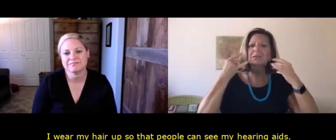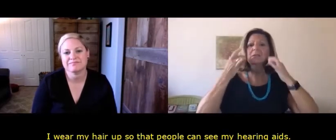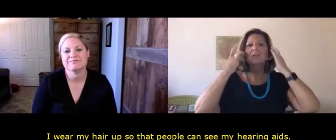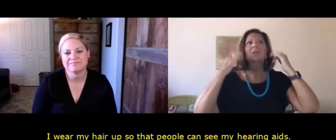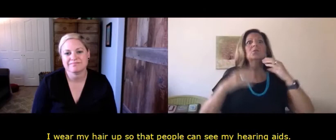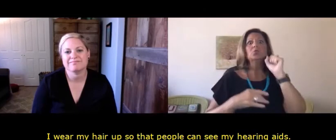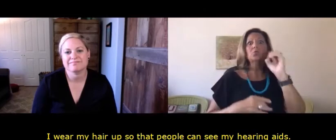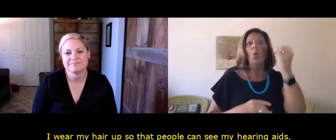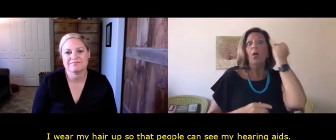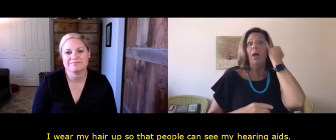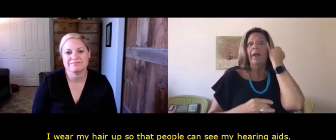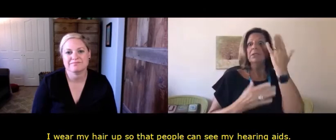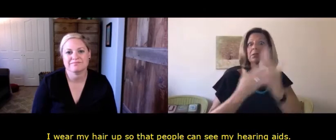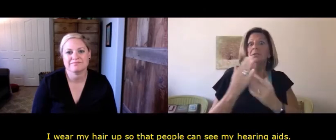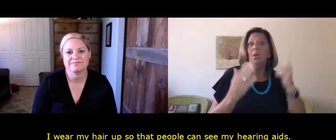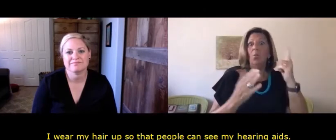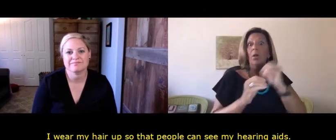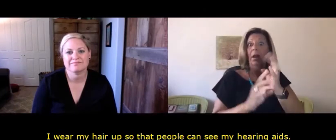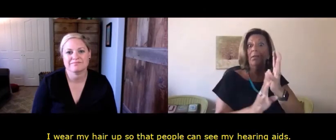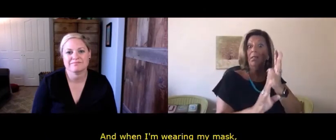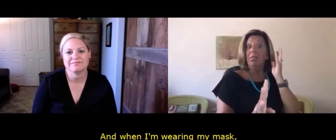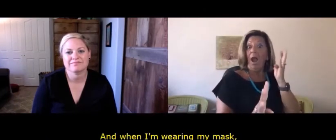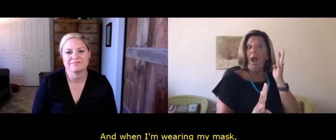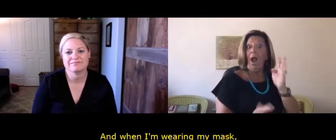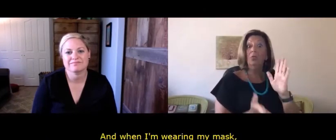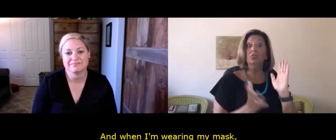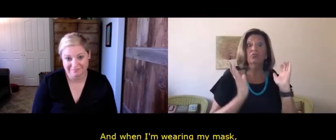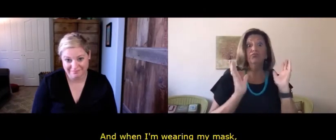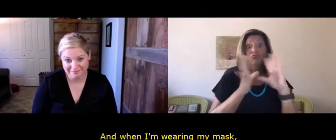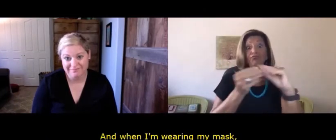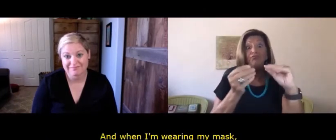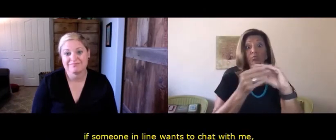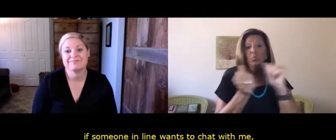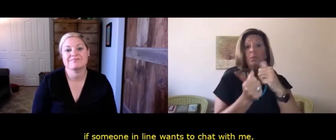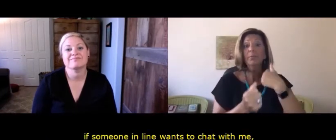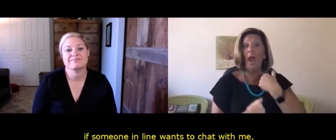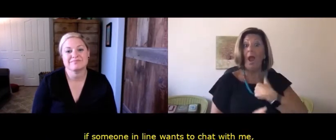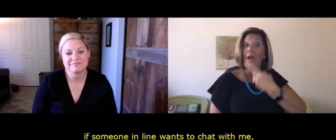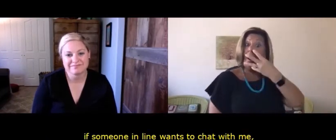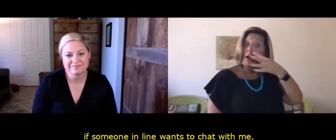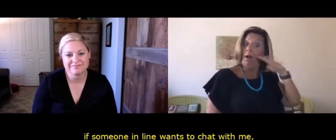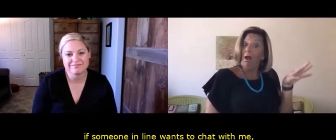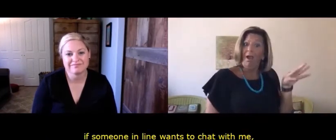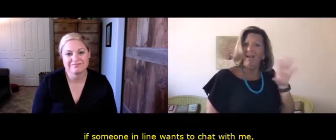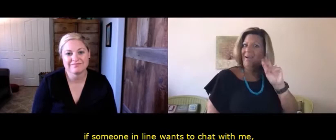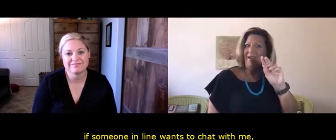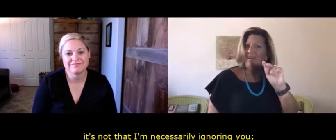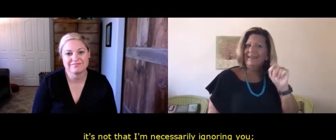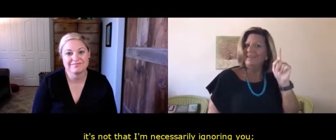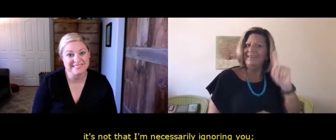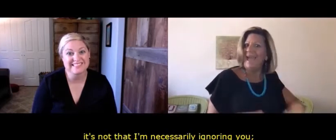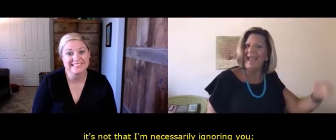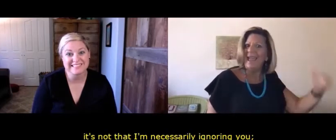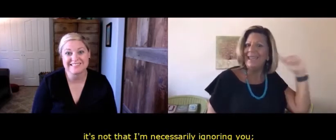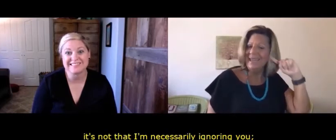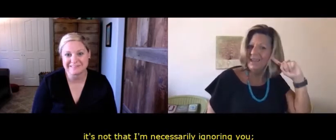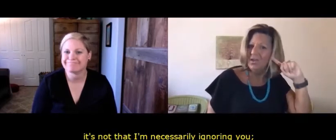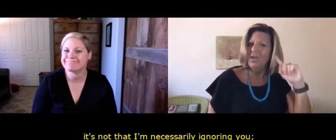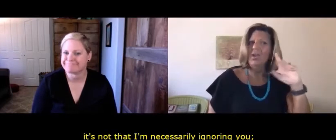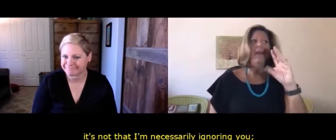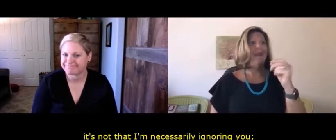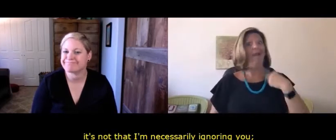my hair up so that people can see my hearing aids. And when I'm wearing my mask, if someone in line wants to chat with me, it's not